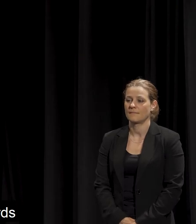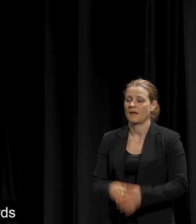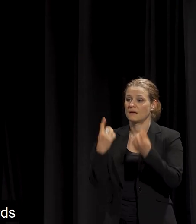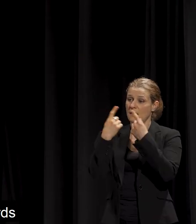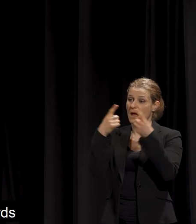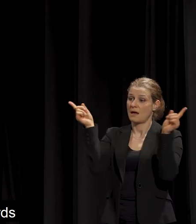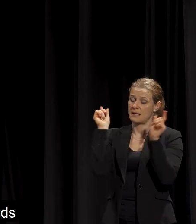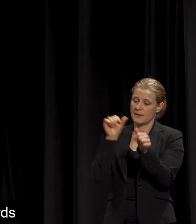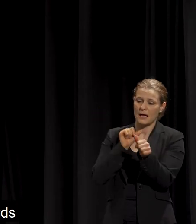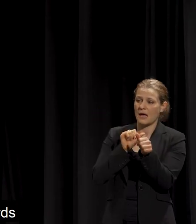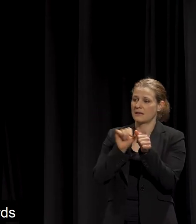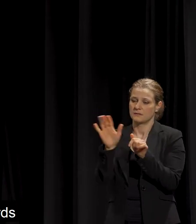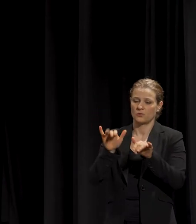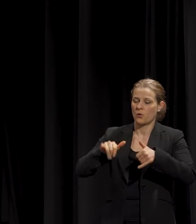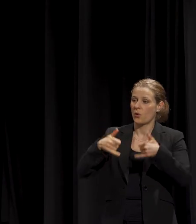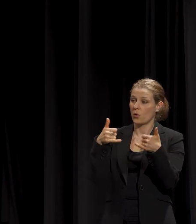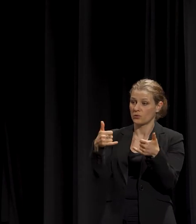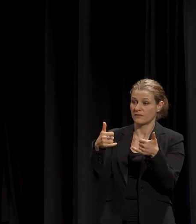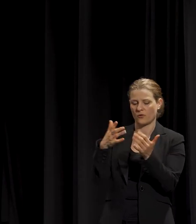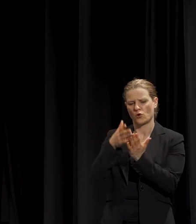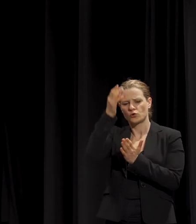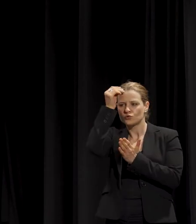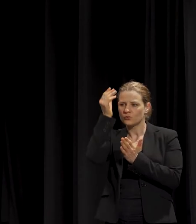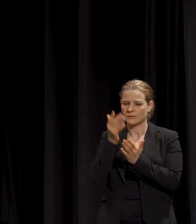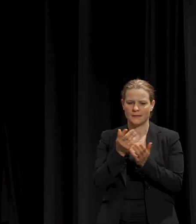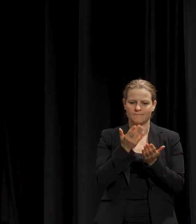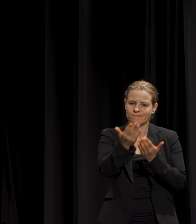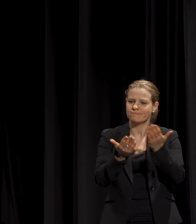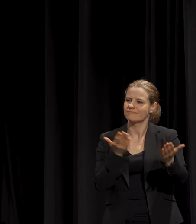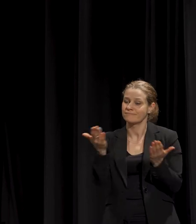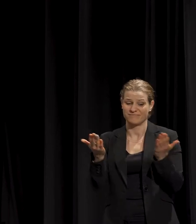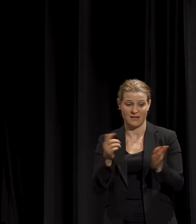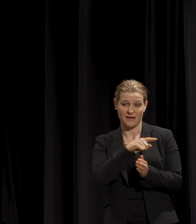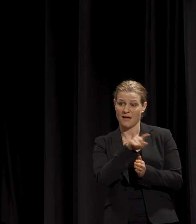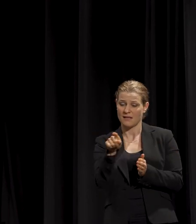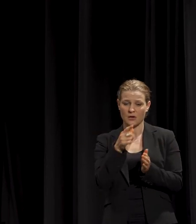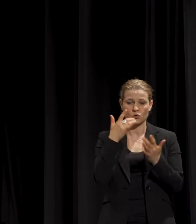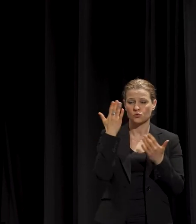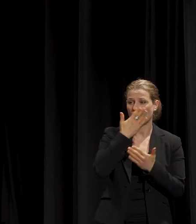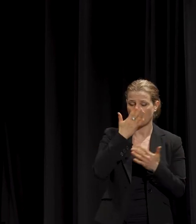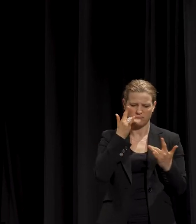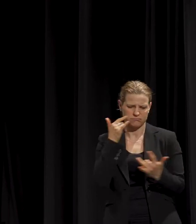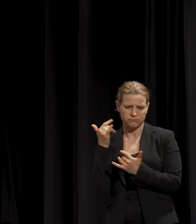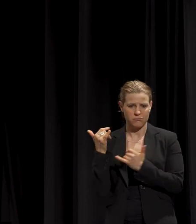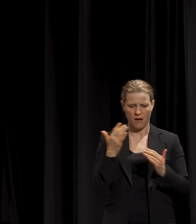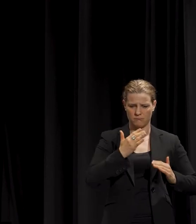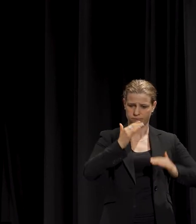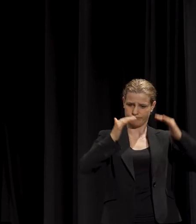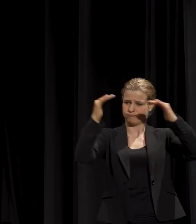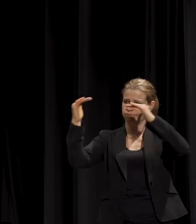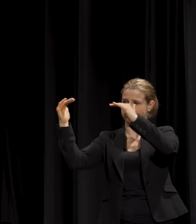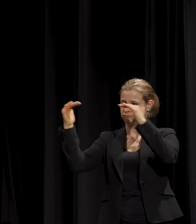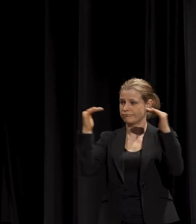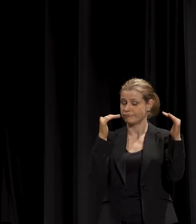Academic Excellence Awards are presented to students who have achieved consistently high grades in their school-based assessment tasks. These students are the